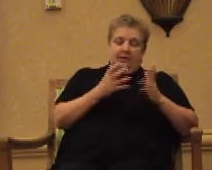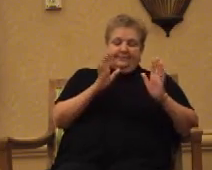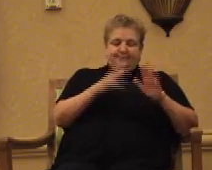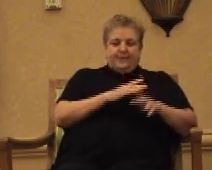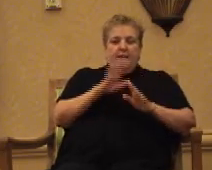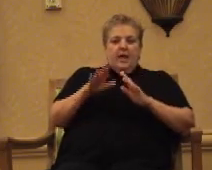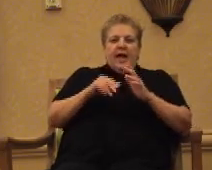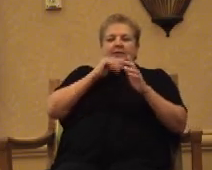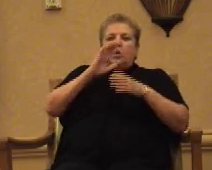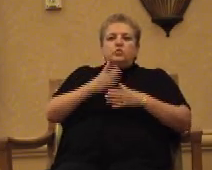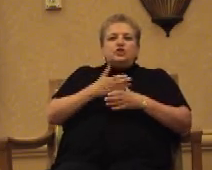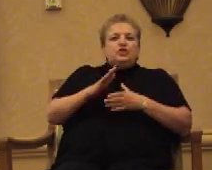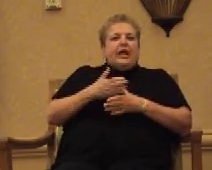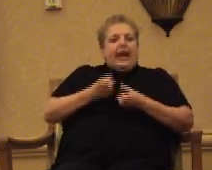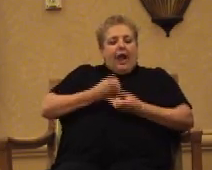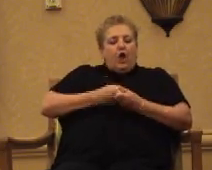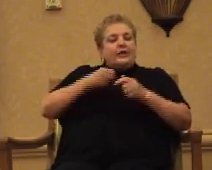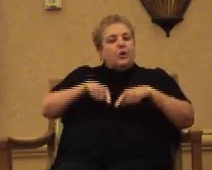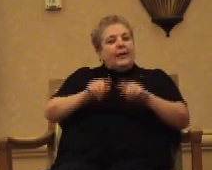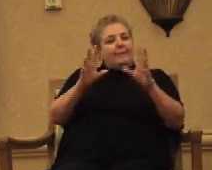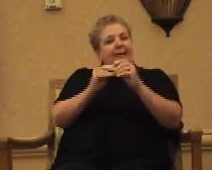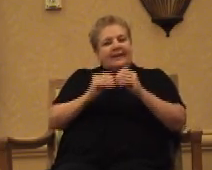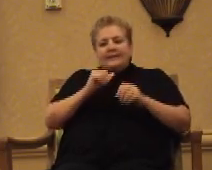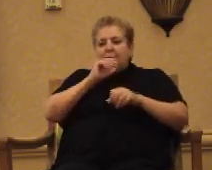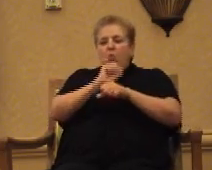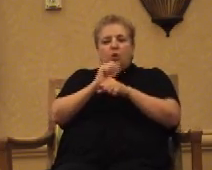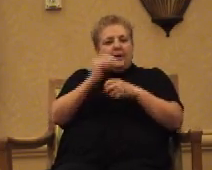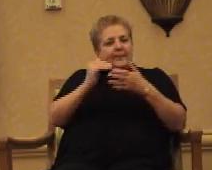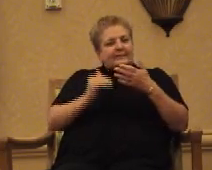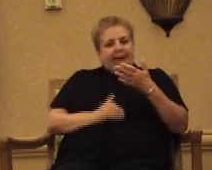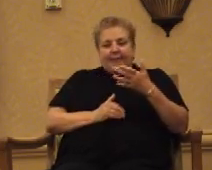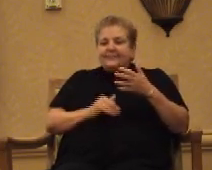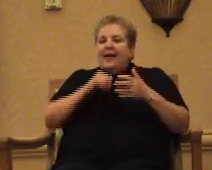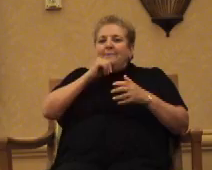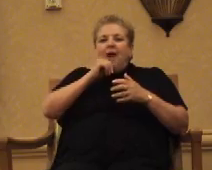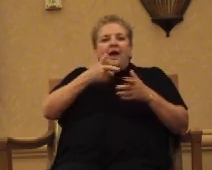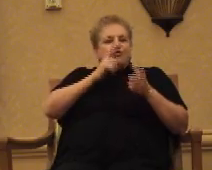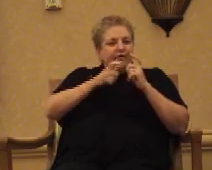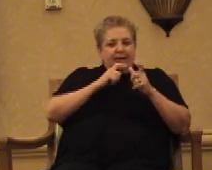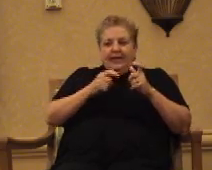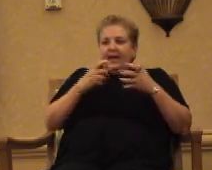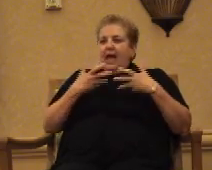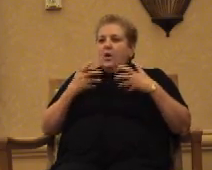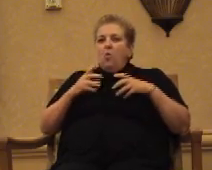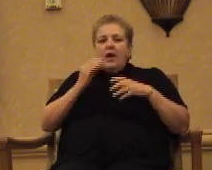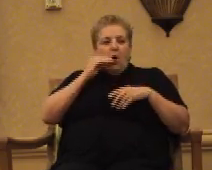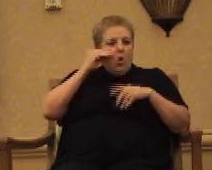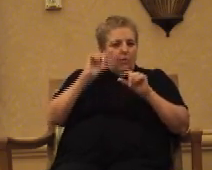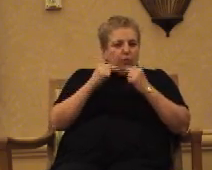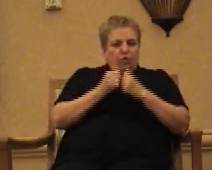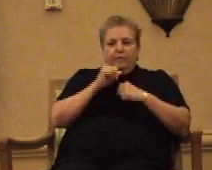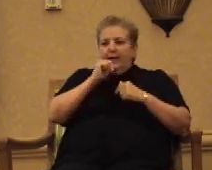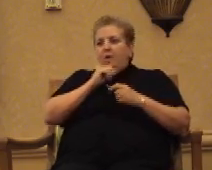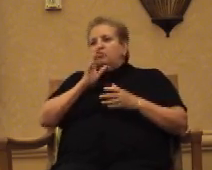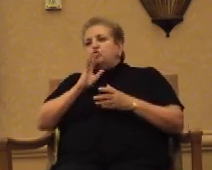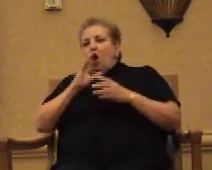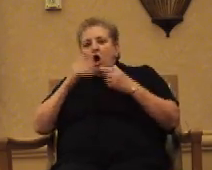in meetings. I'm not working a step. I'm not drinking. I don't want a home group. I'm certainly not going to let people call on me. We remember the law